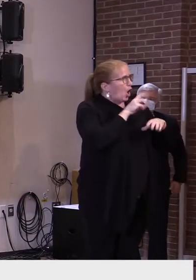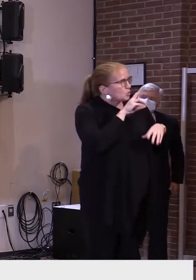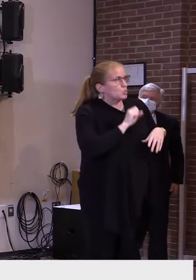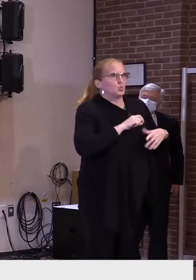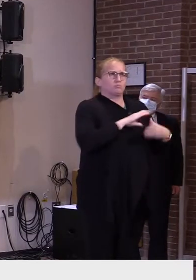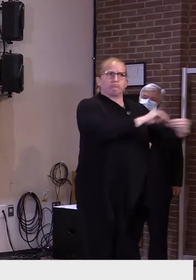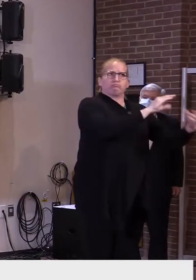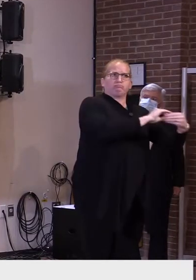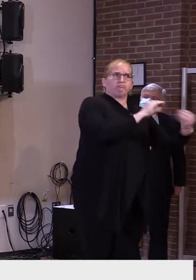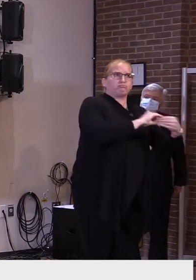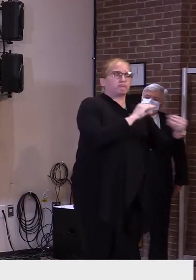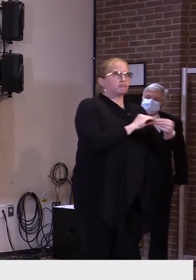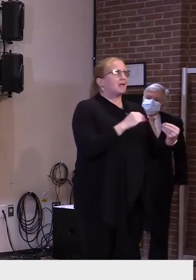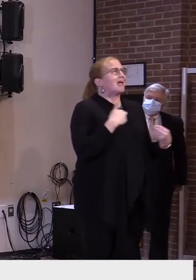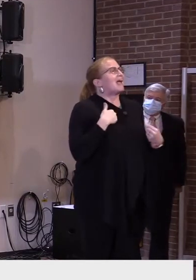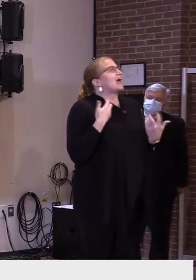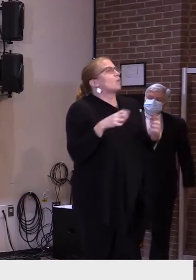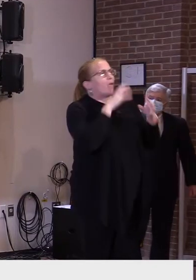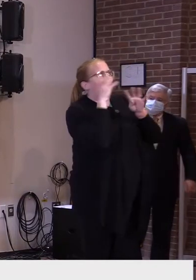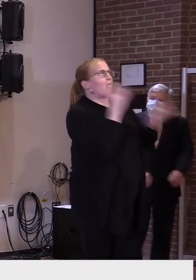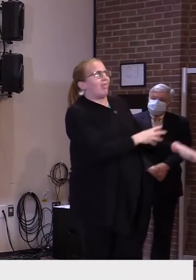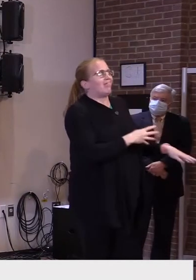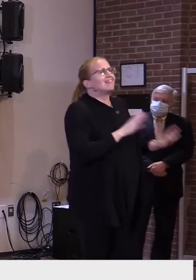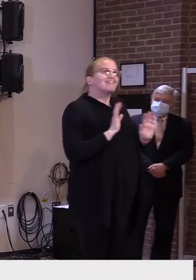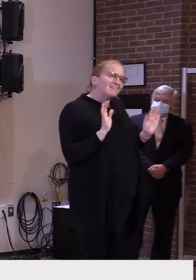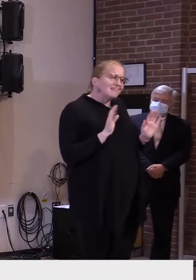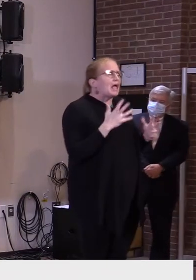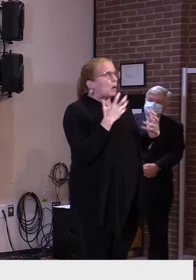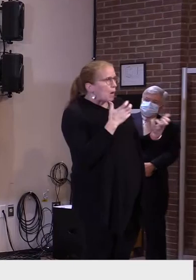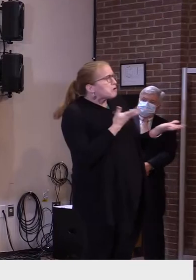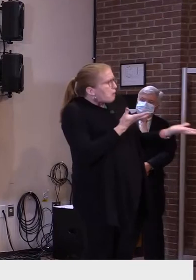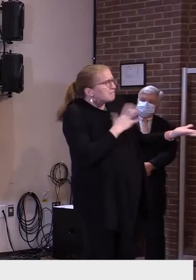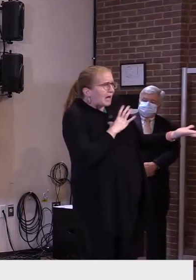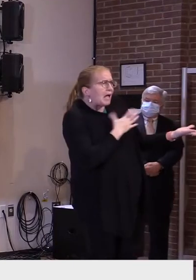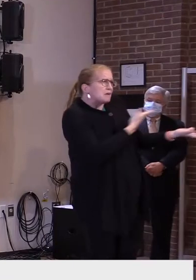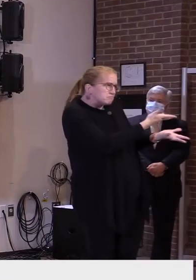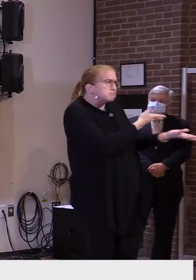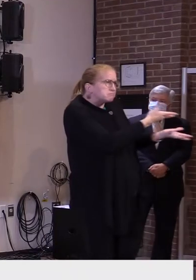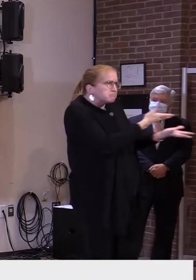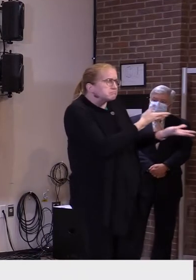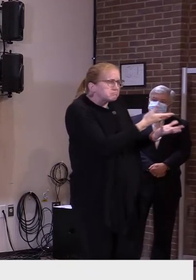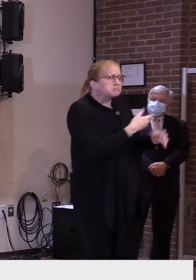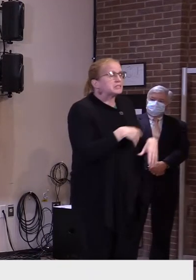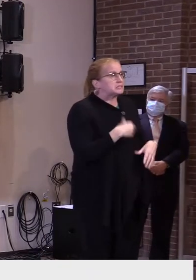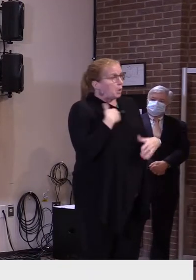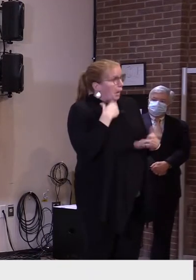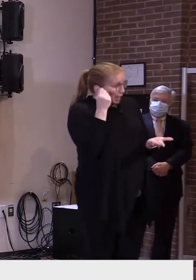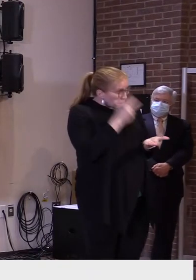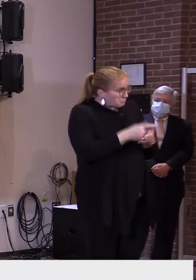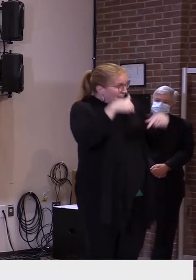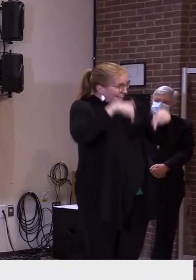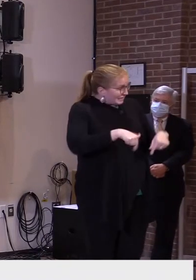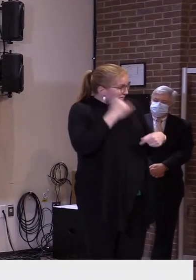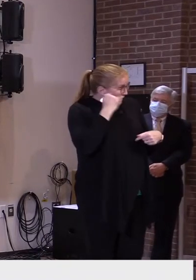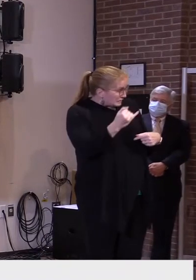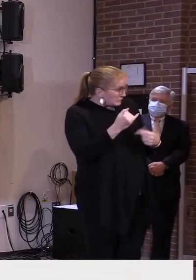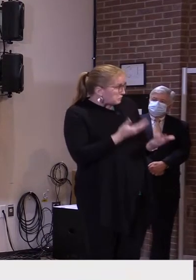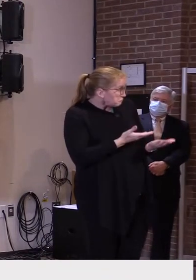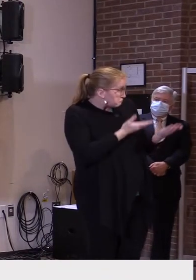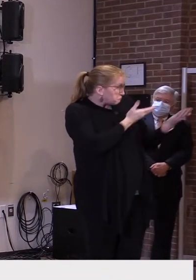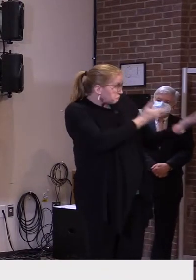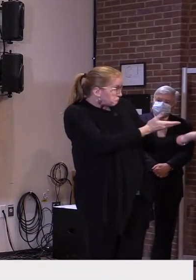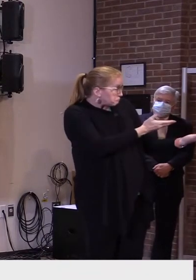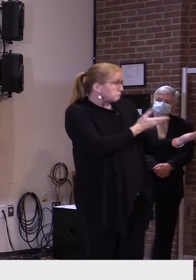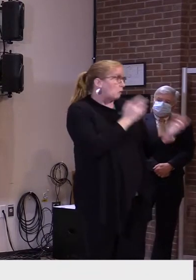try and meet them where they are, and authorizing this and having them move forward